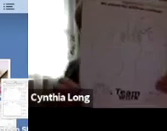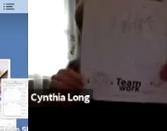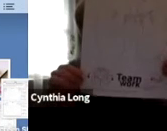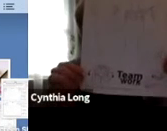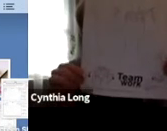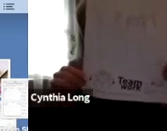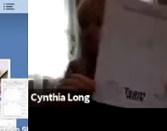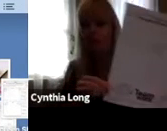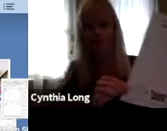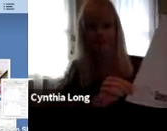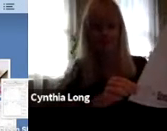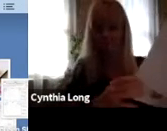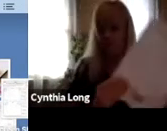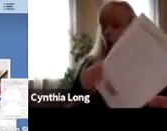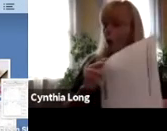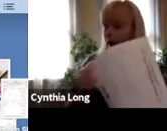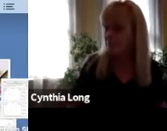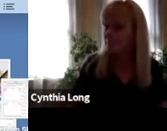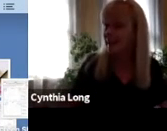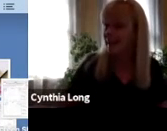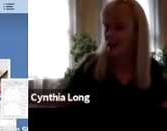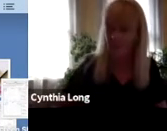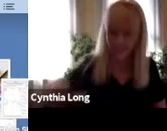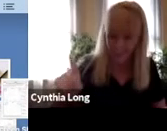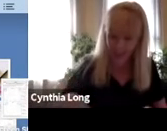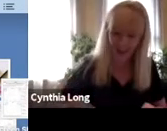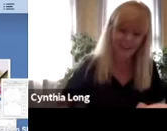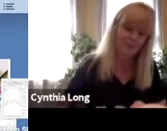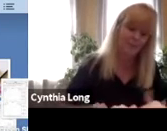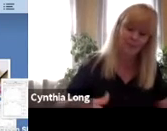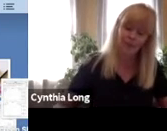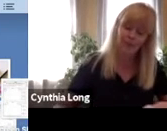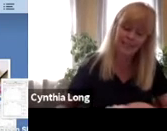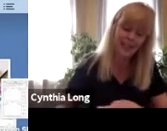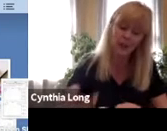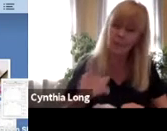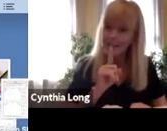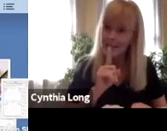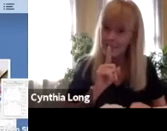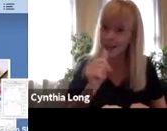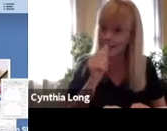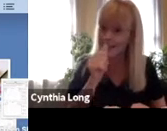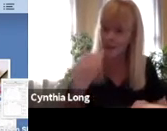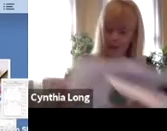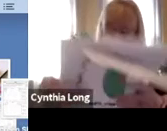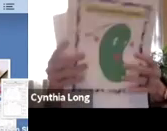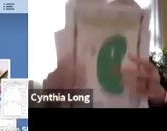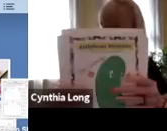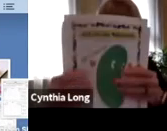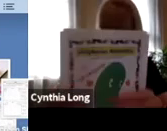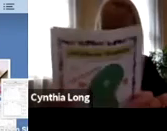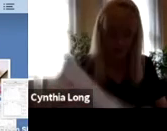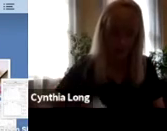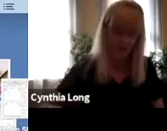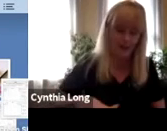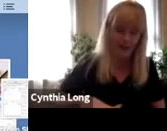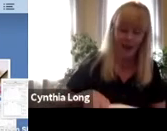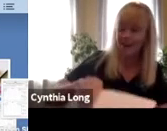and a coloring sheet, teamwork. Okay. Now with that, I'm going to tell you my secret.